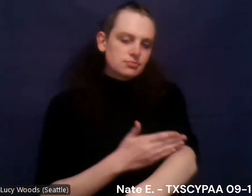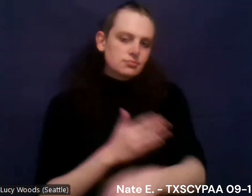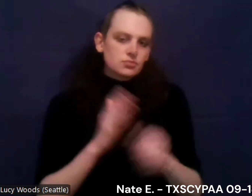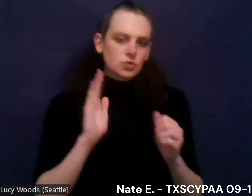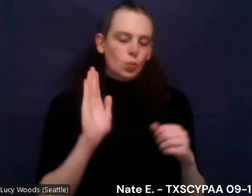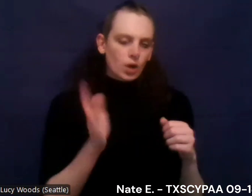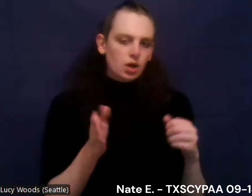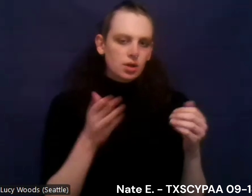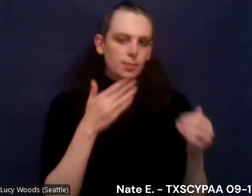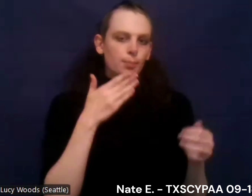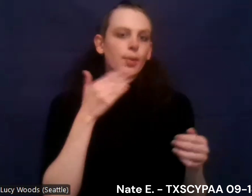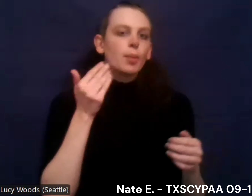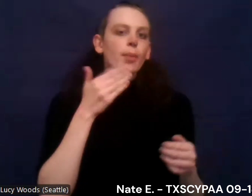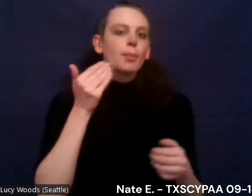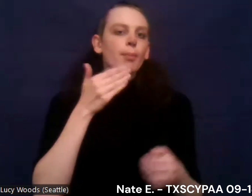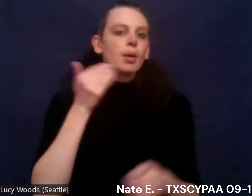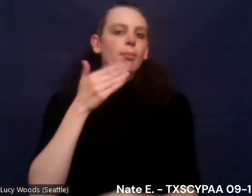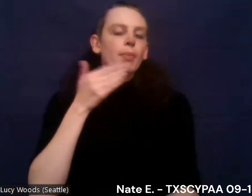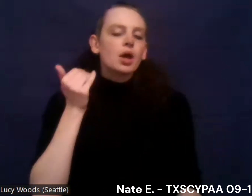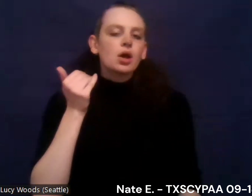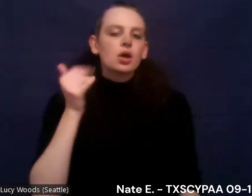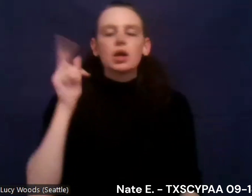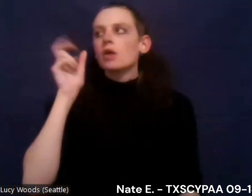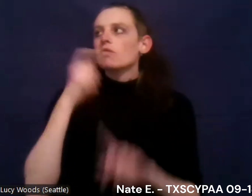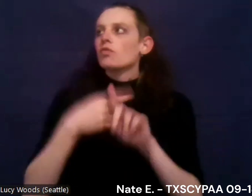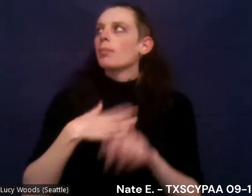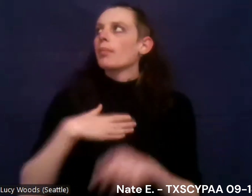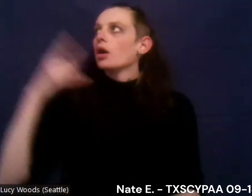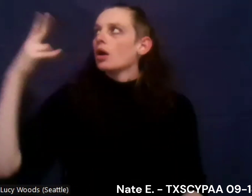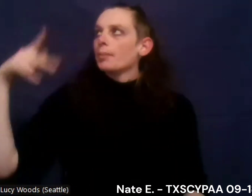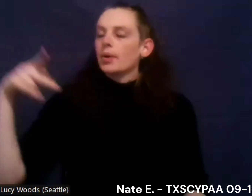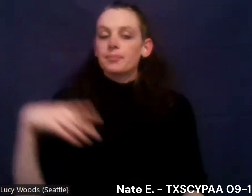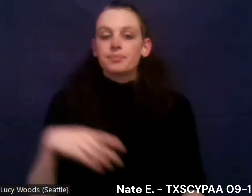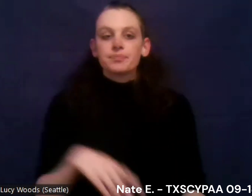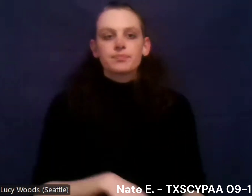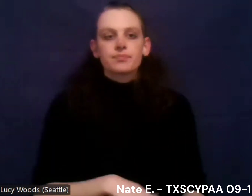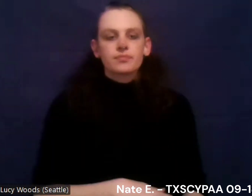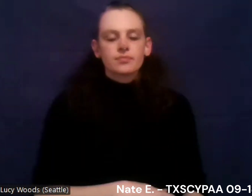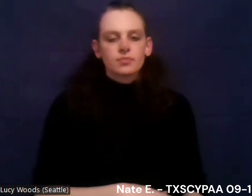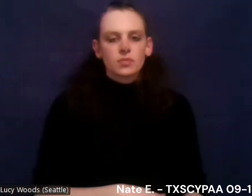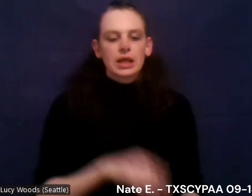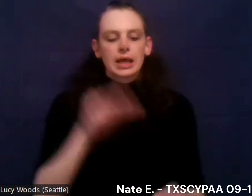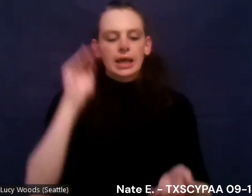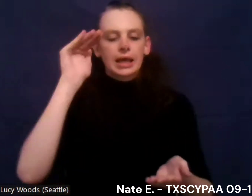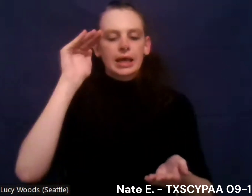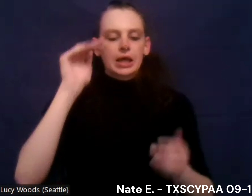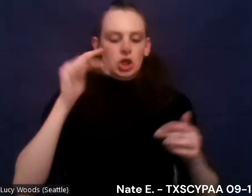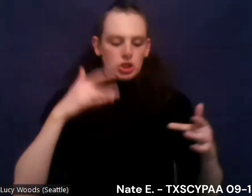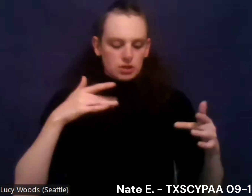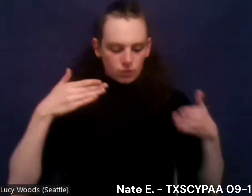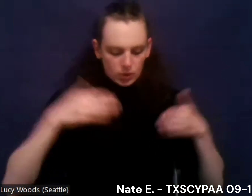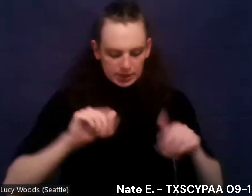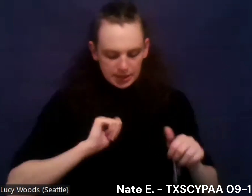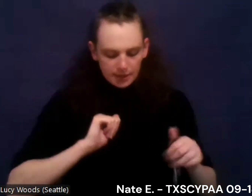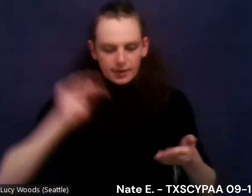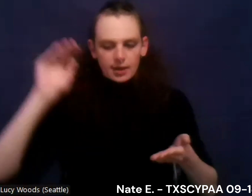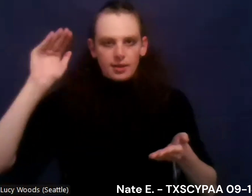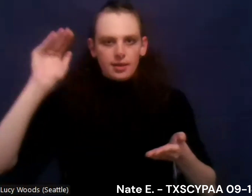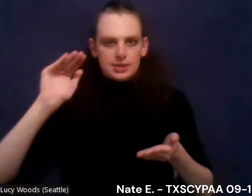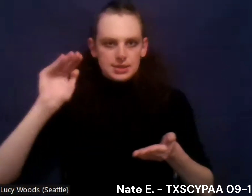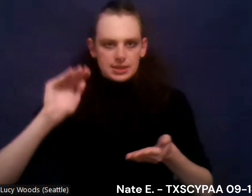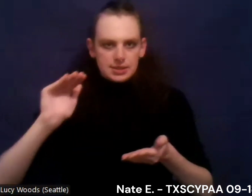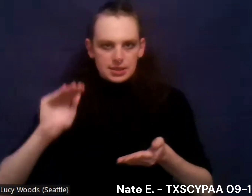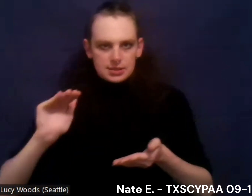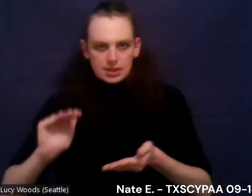of inspiration and hearing from my higher power, right? Less and less, I'll be concerned with myself. And